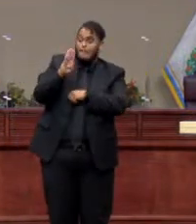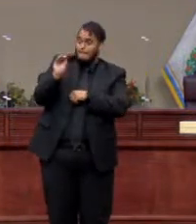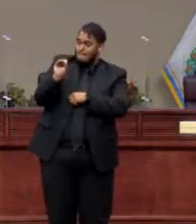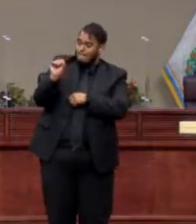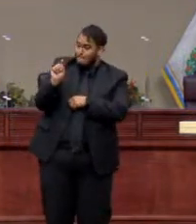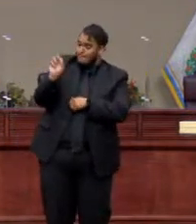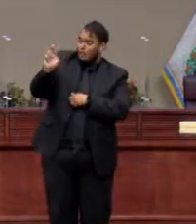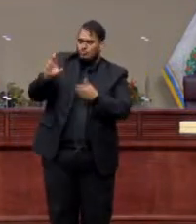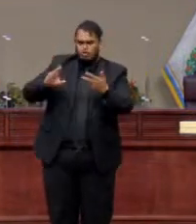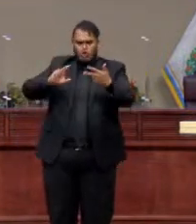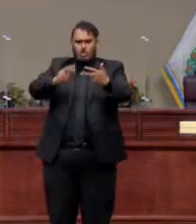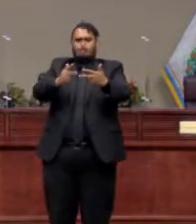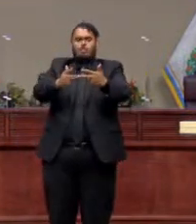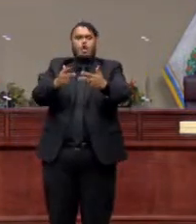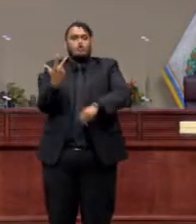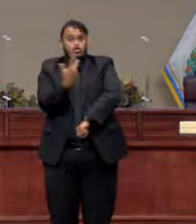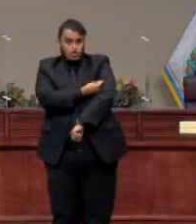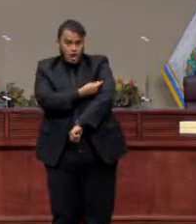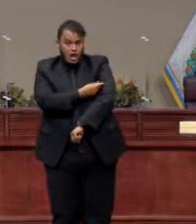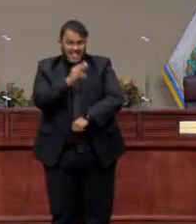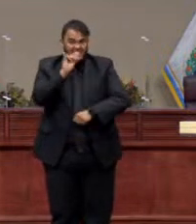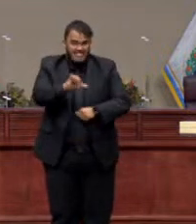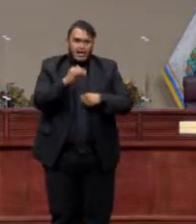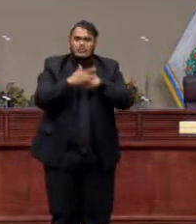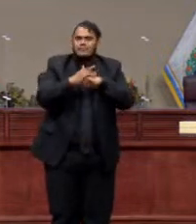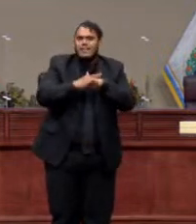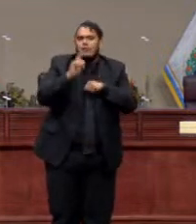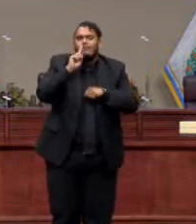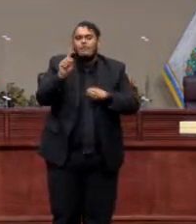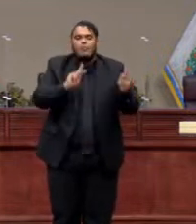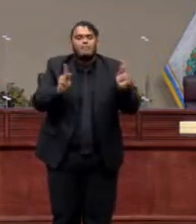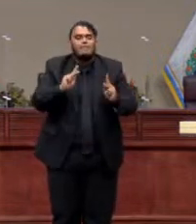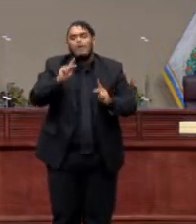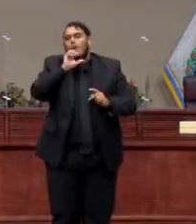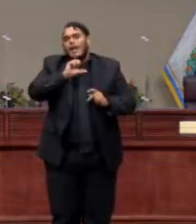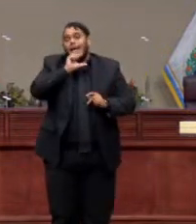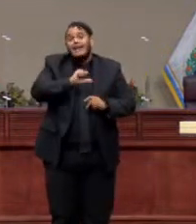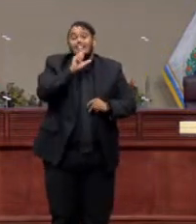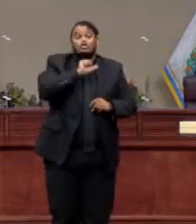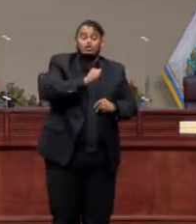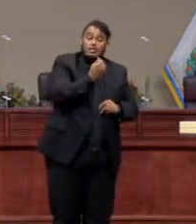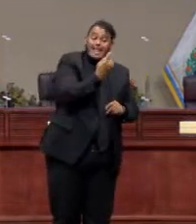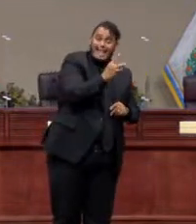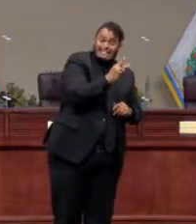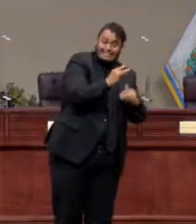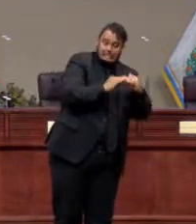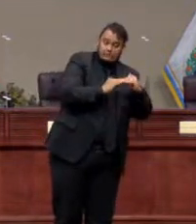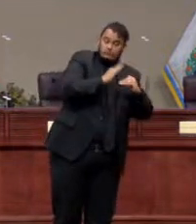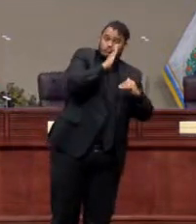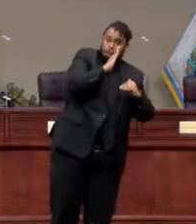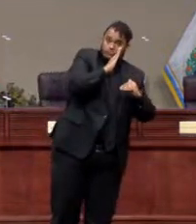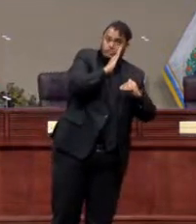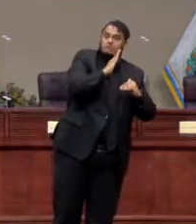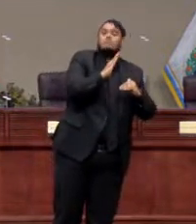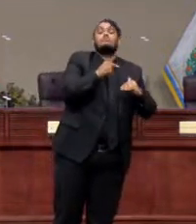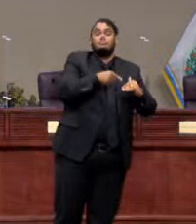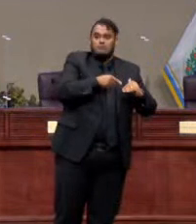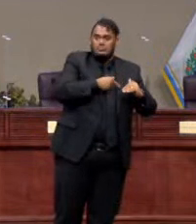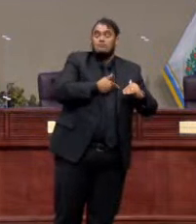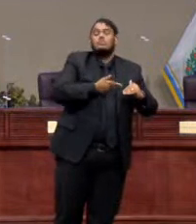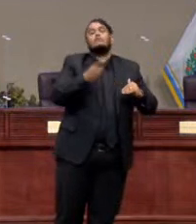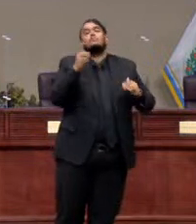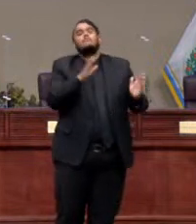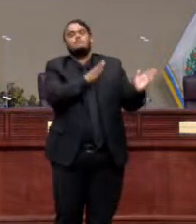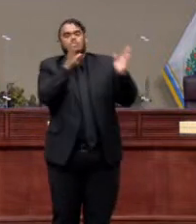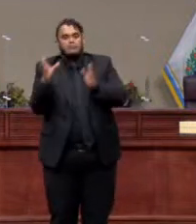and older and also for those 18 and older with underlying medical conditions. The booster